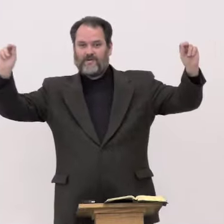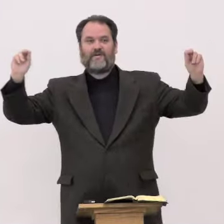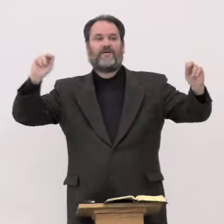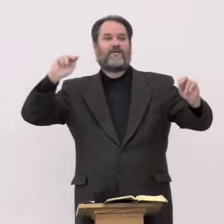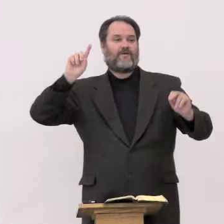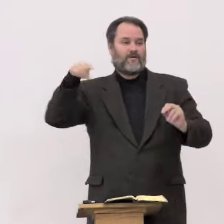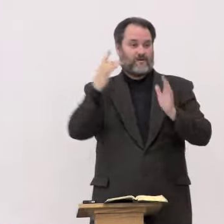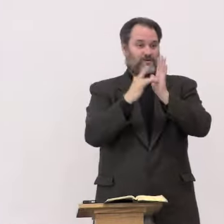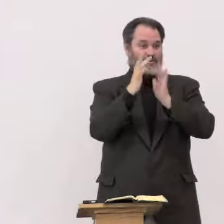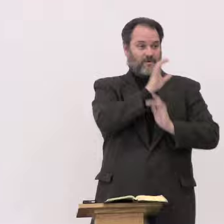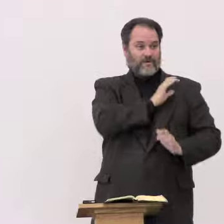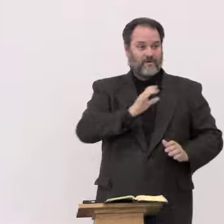saved me.